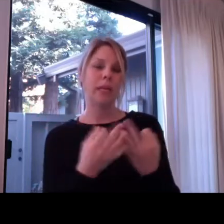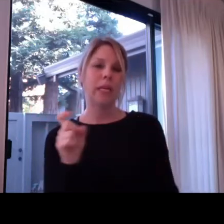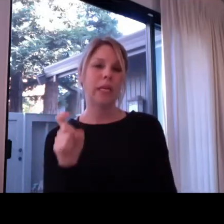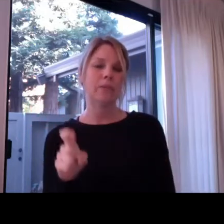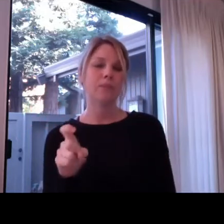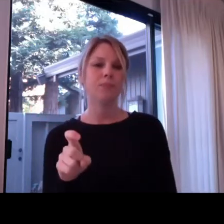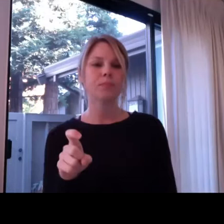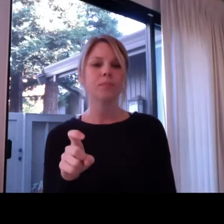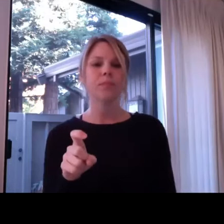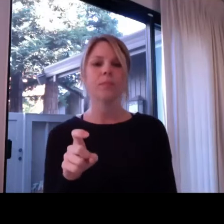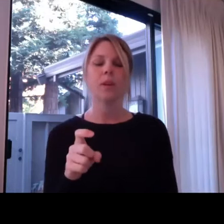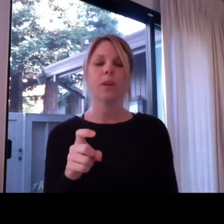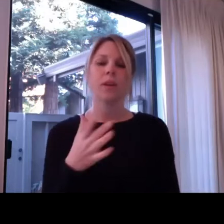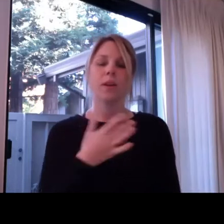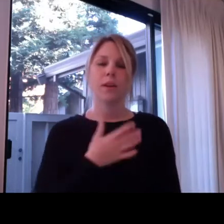family needed.